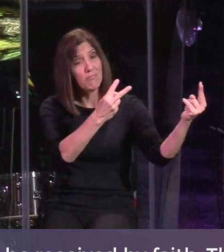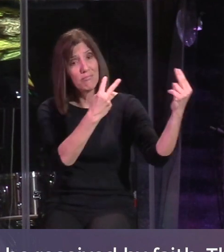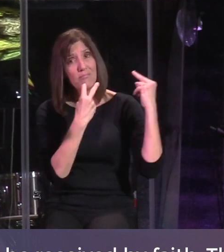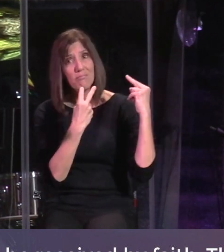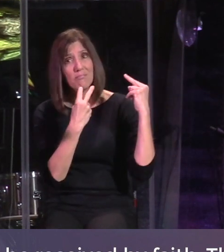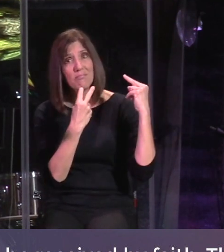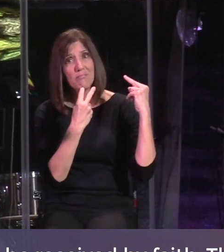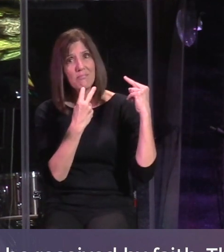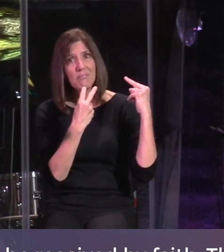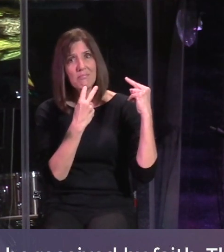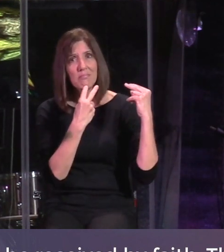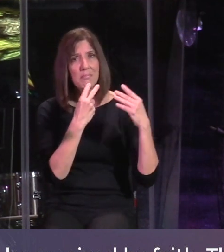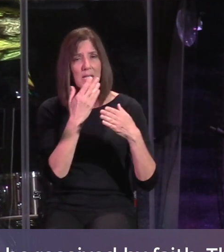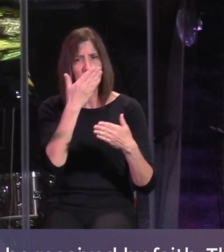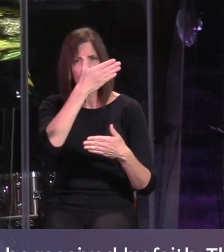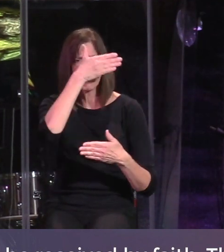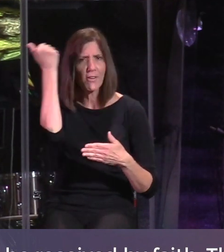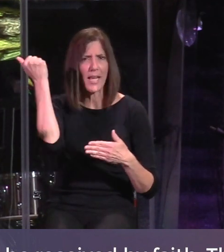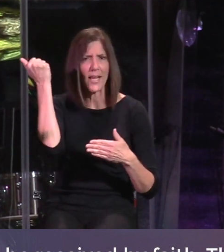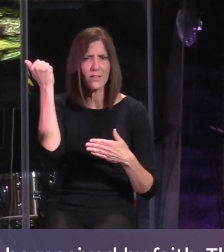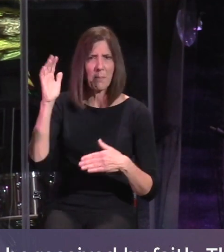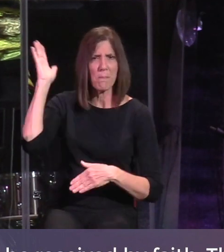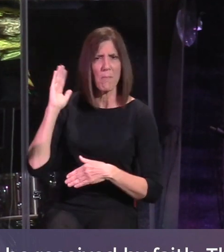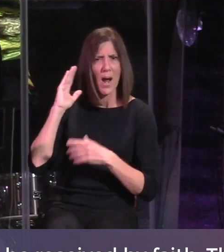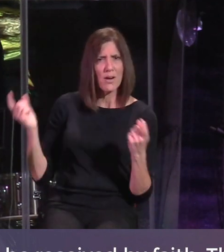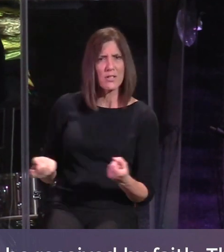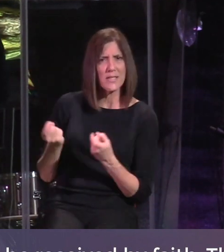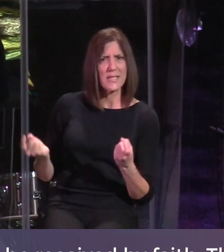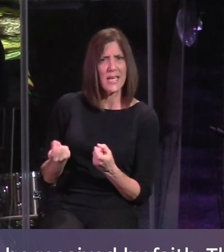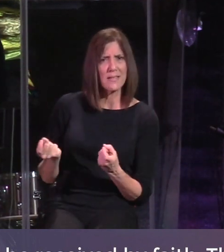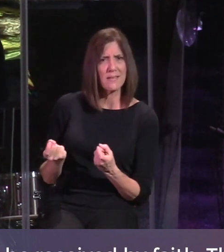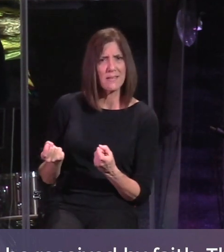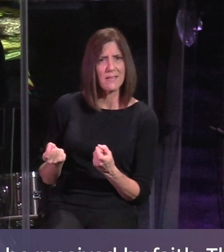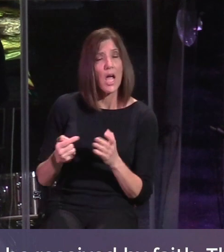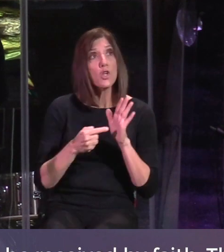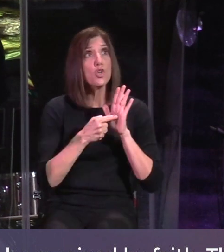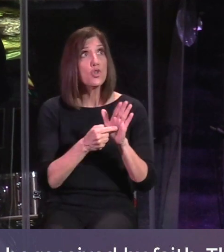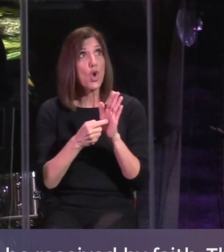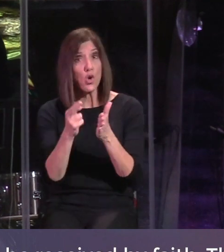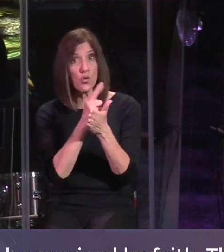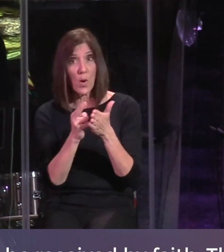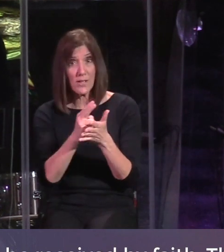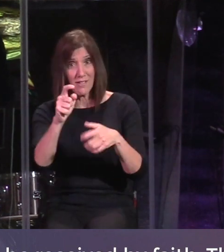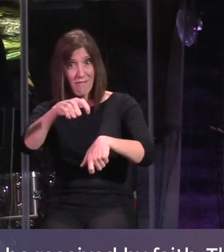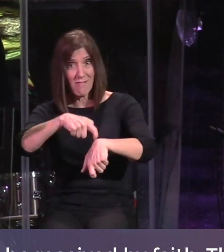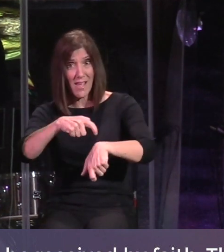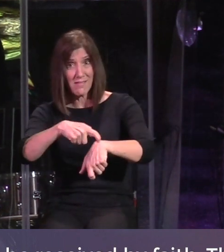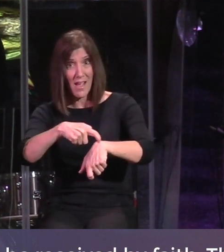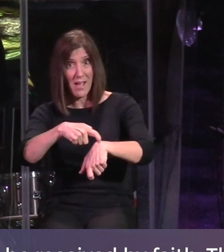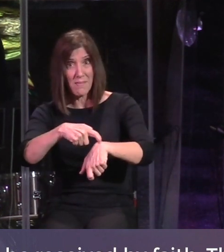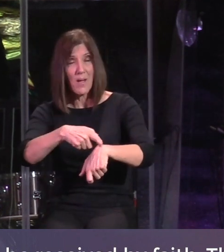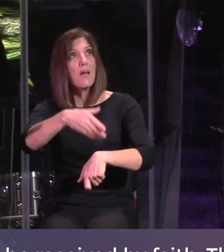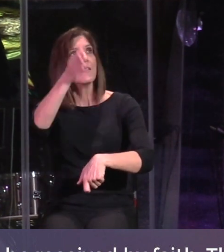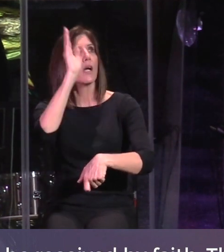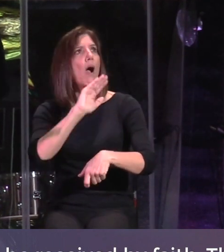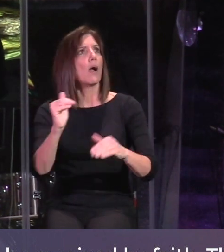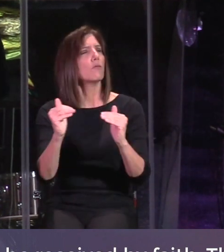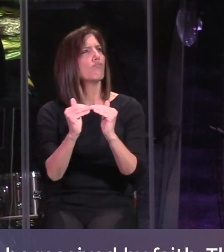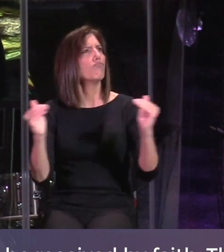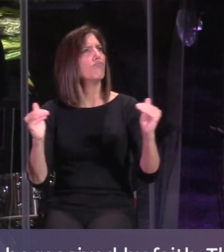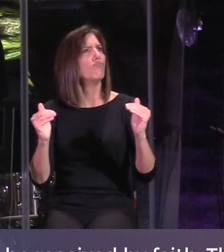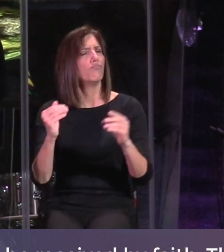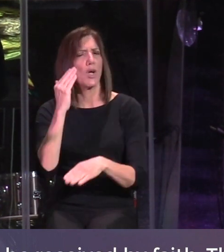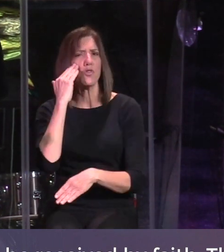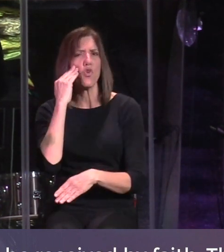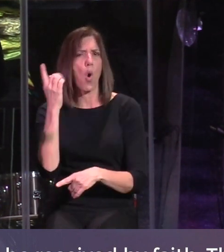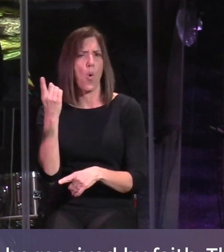over former sins. It was to show his righteousness at the present time, so that he might be just and the justifier of